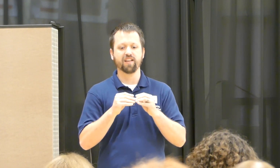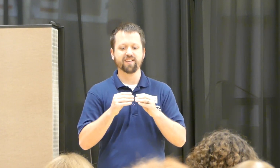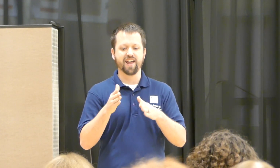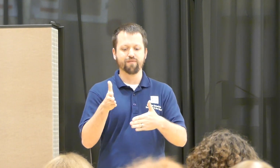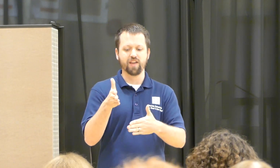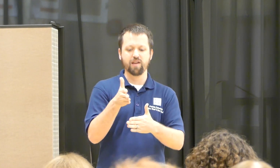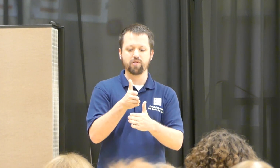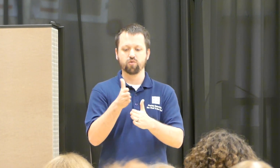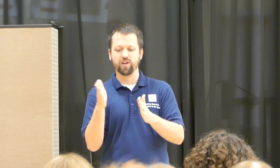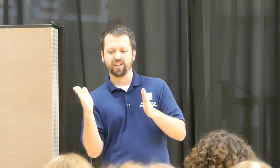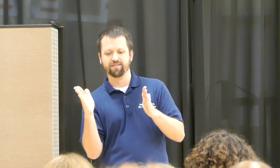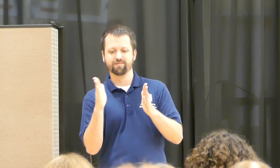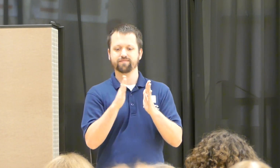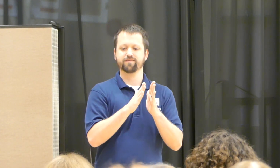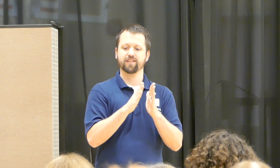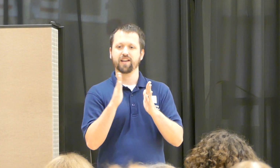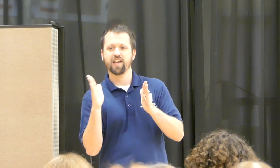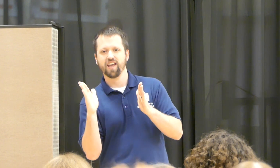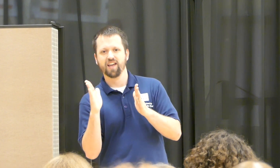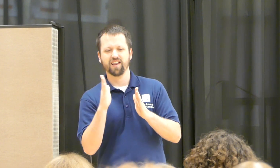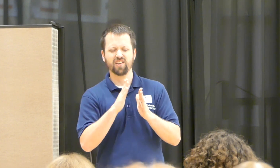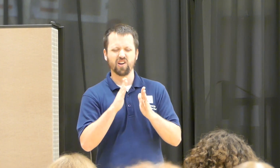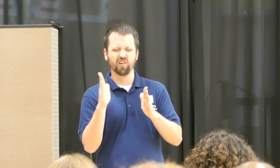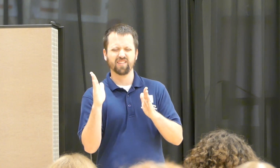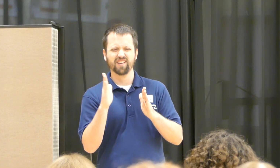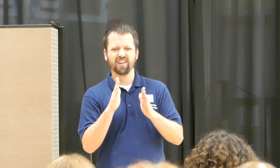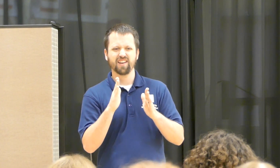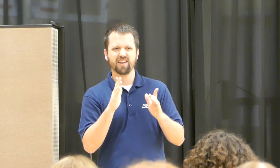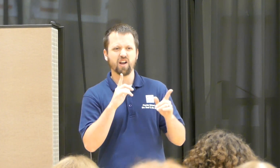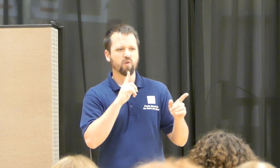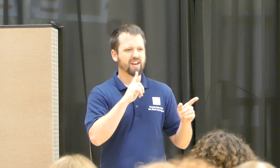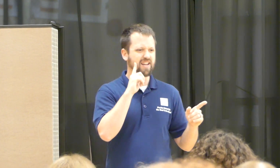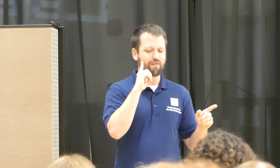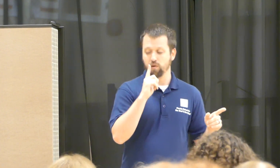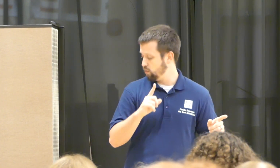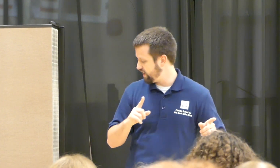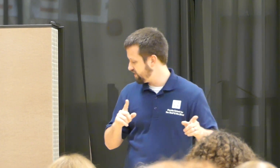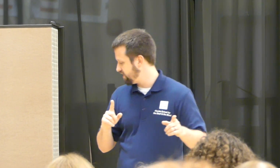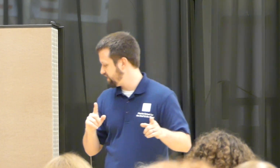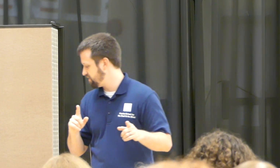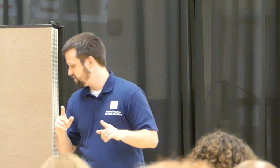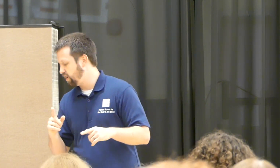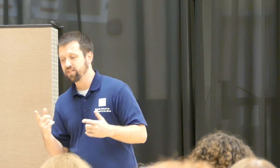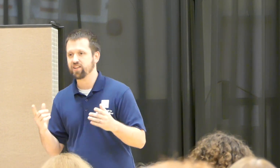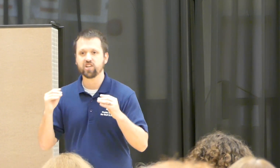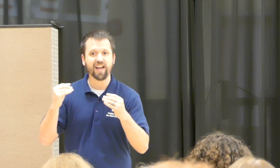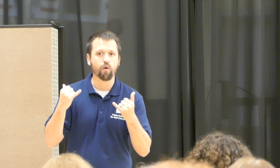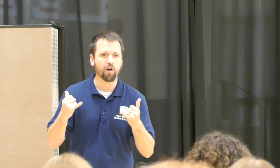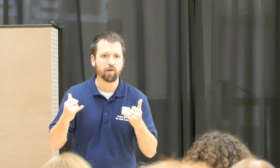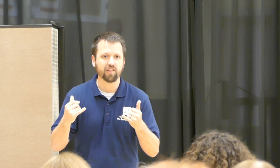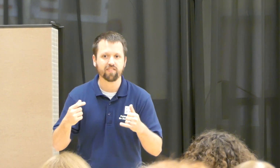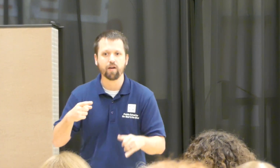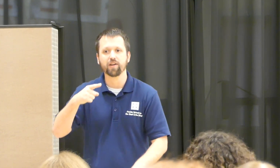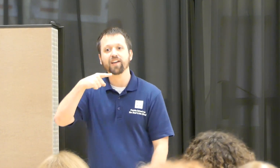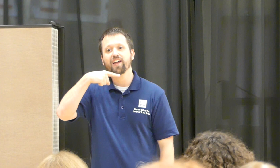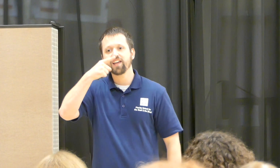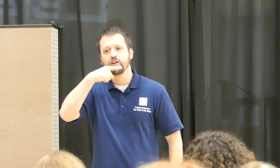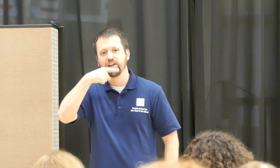kind of in between. And it's not quite deaf, and we'll get to the wall teaching now while I'm stopping. Hearing.